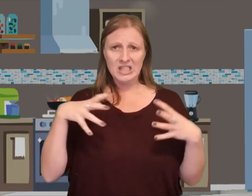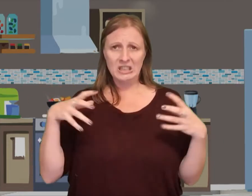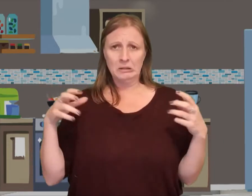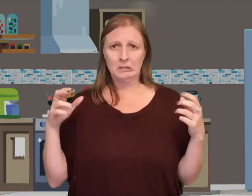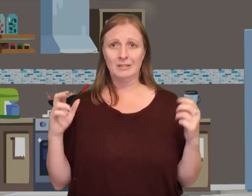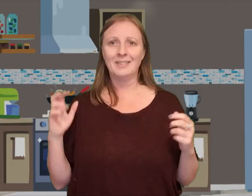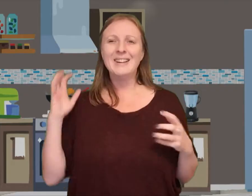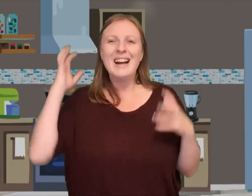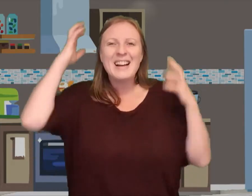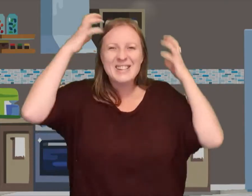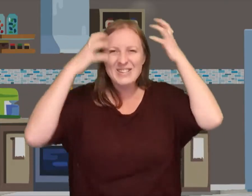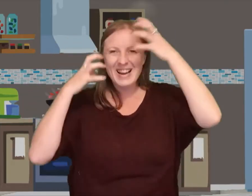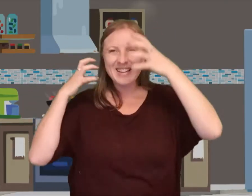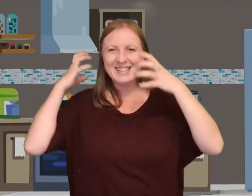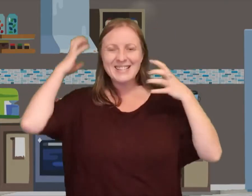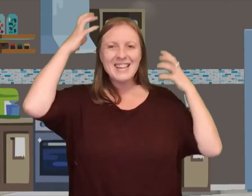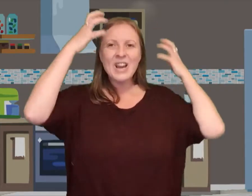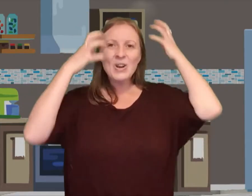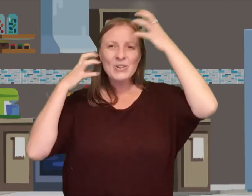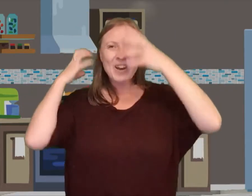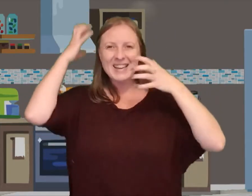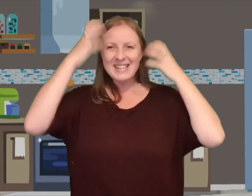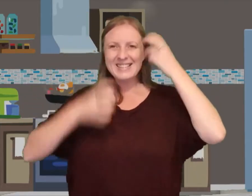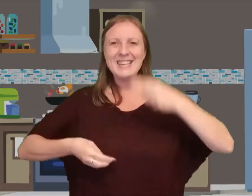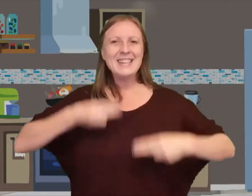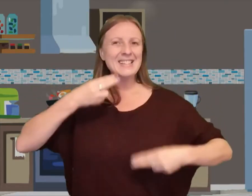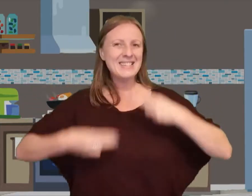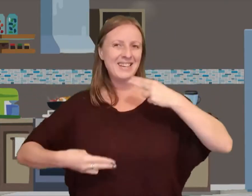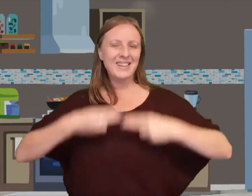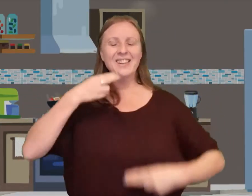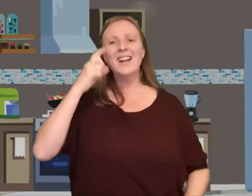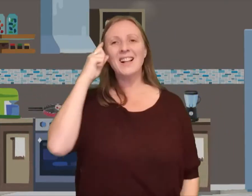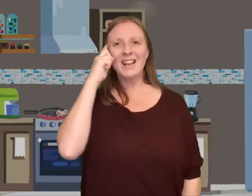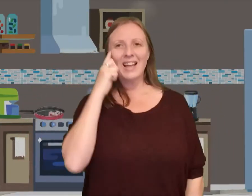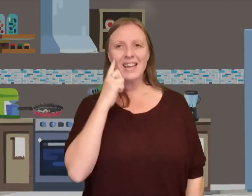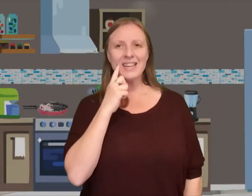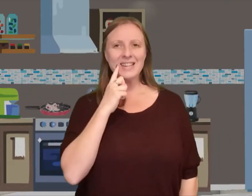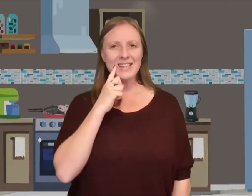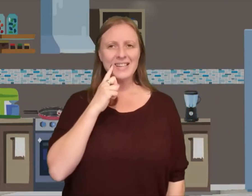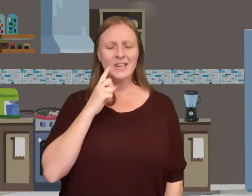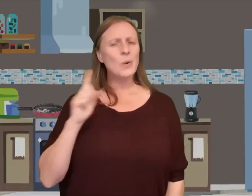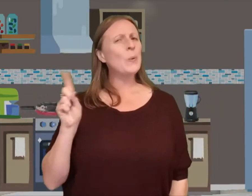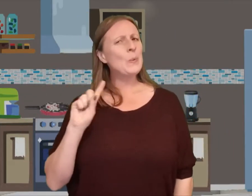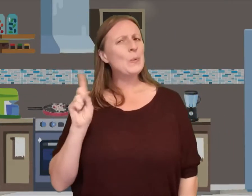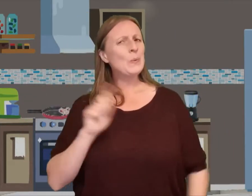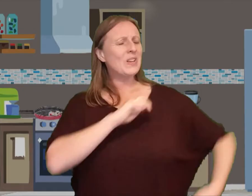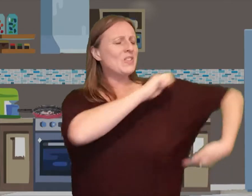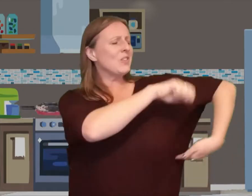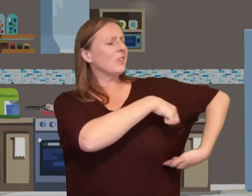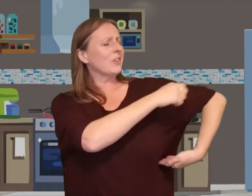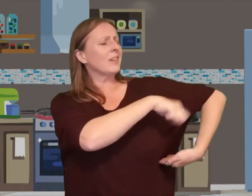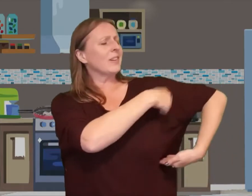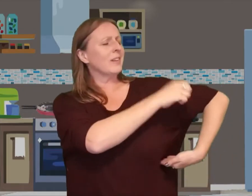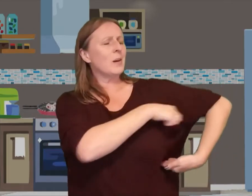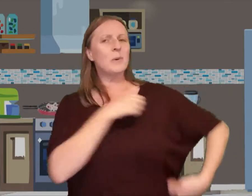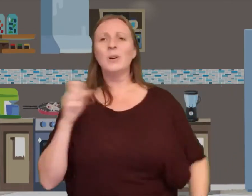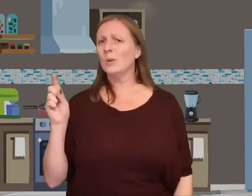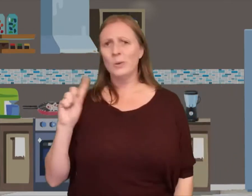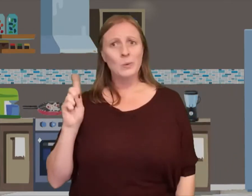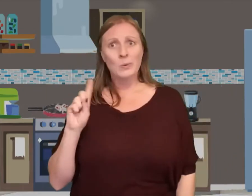plasticine? Crazy, crazy dinner lady, what you cooking up?